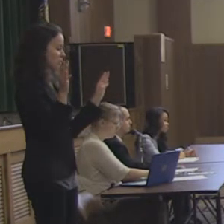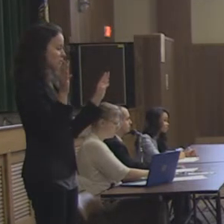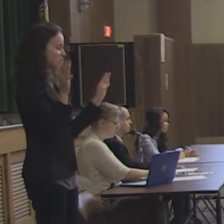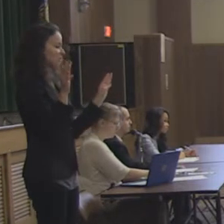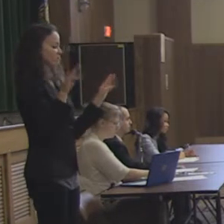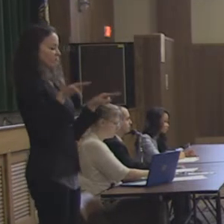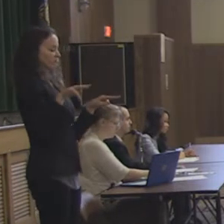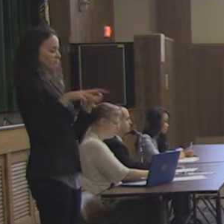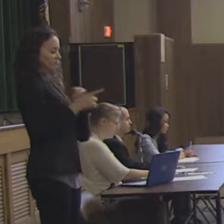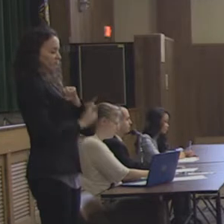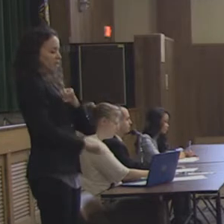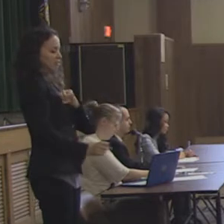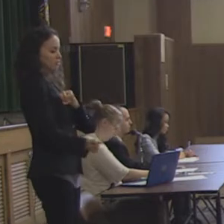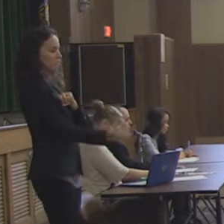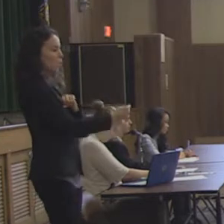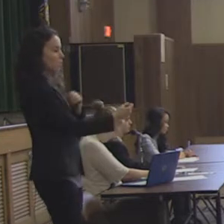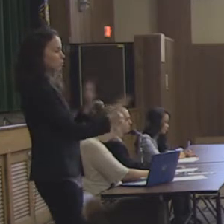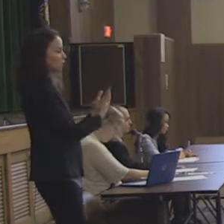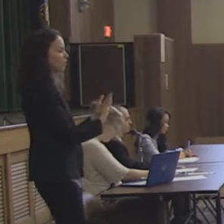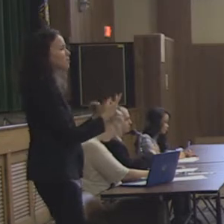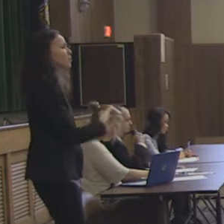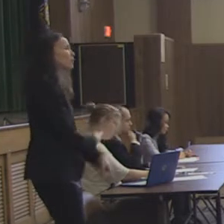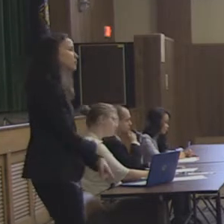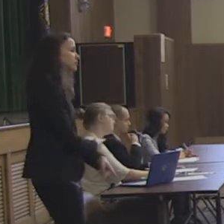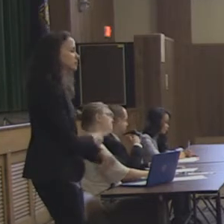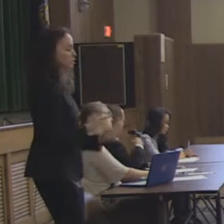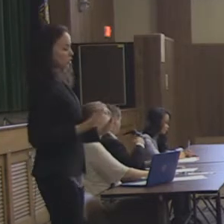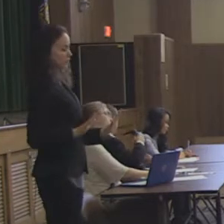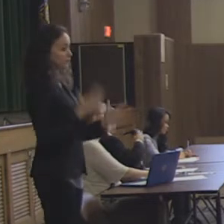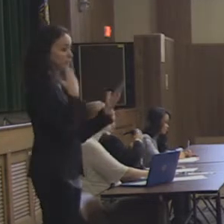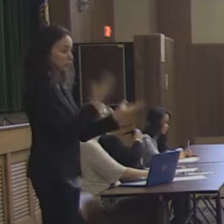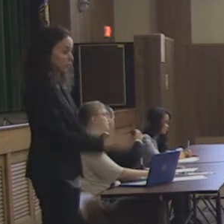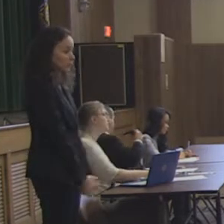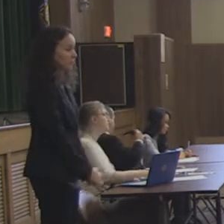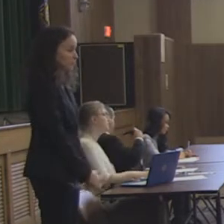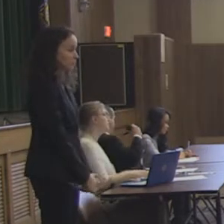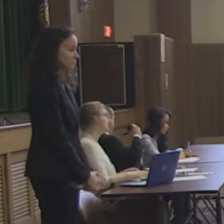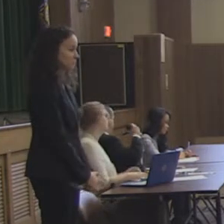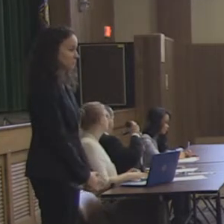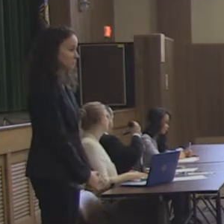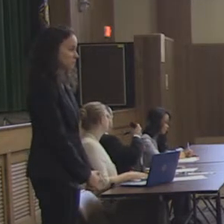punish them by putting them in jail and making it worse. Thank you.